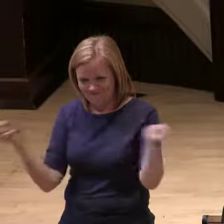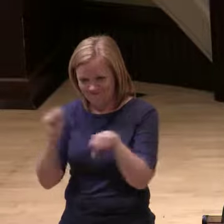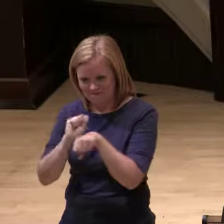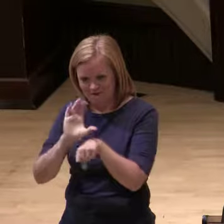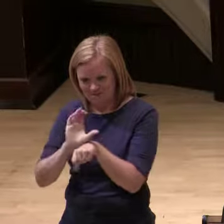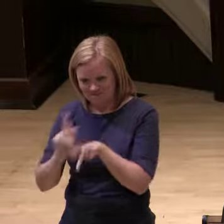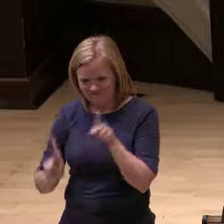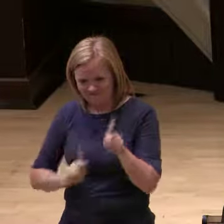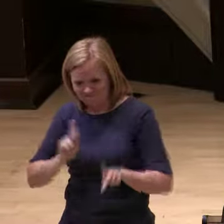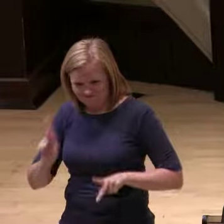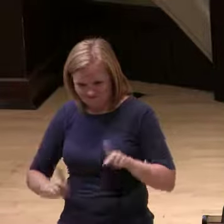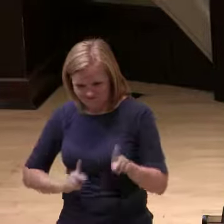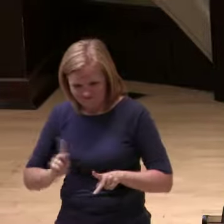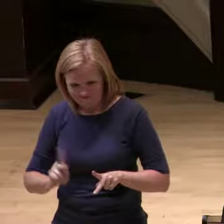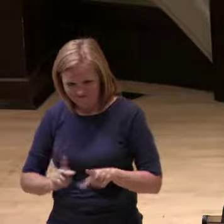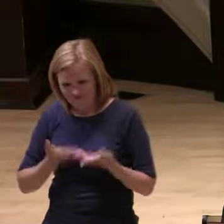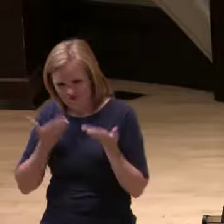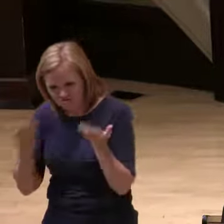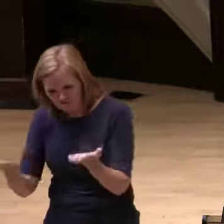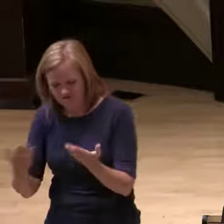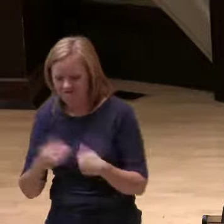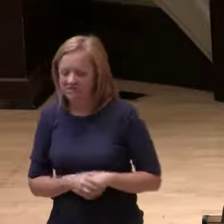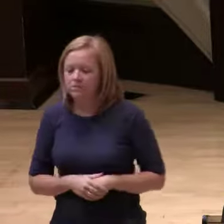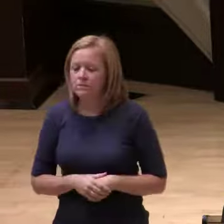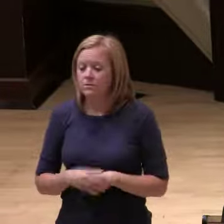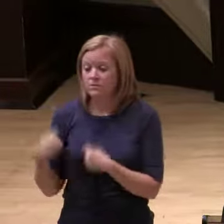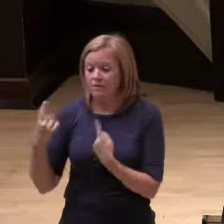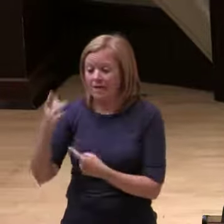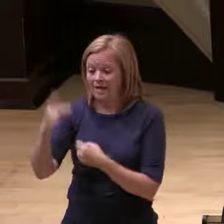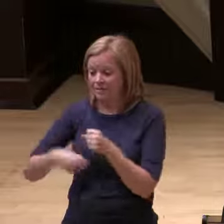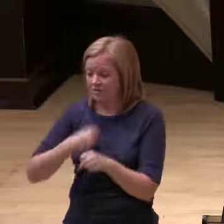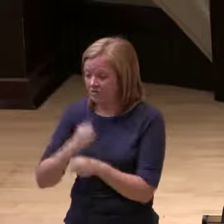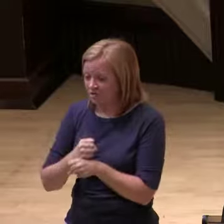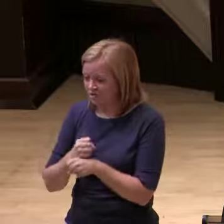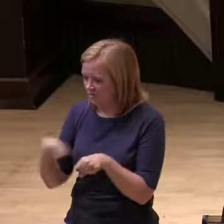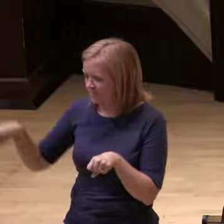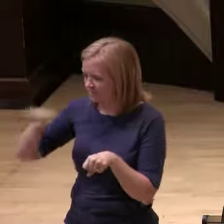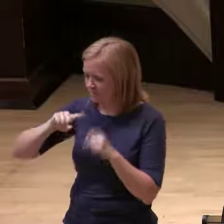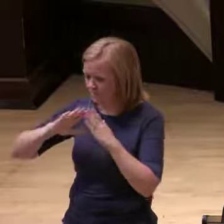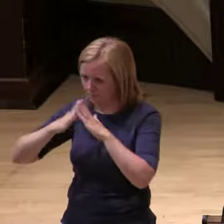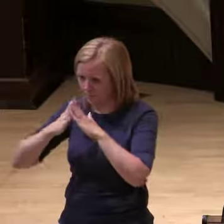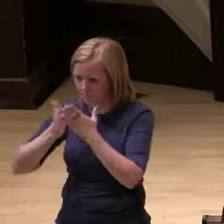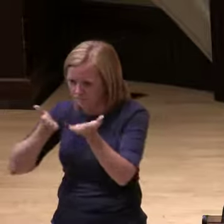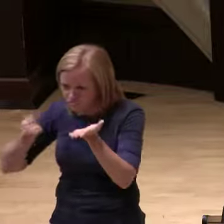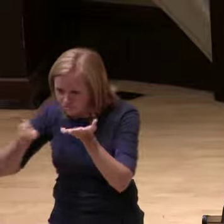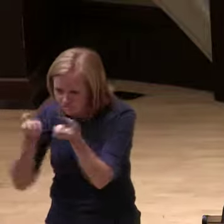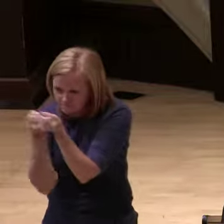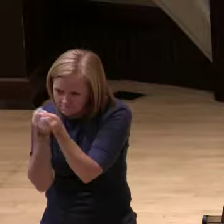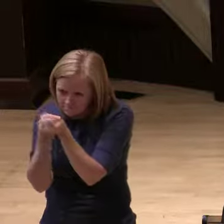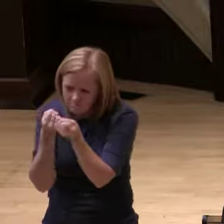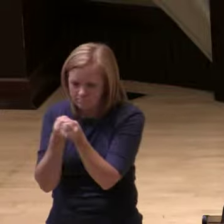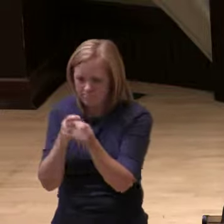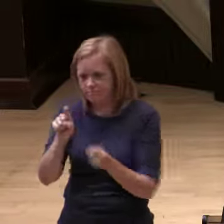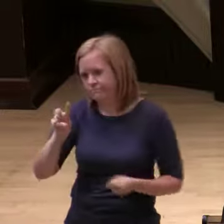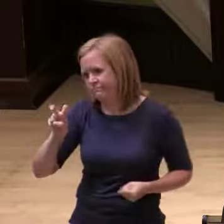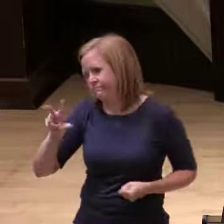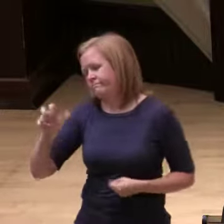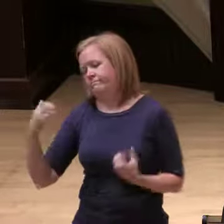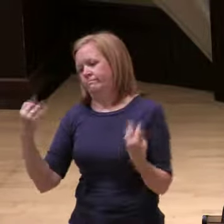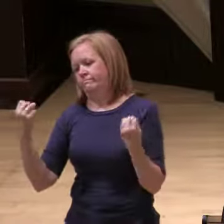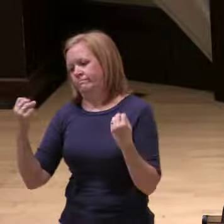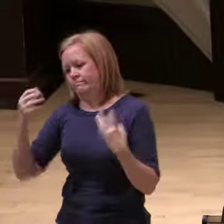Church. For the last 18 years, this community has served and supported hundreds of men who